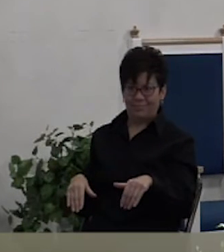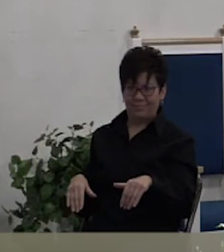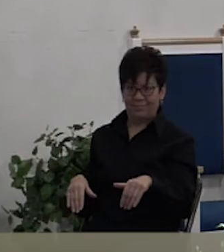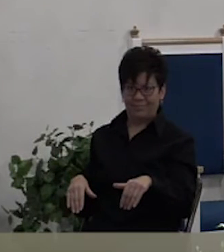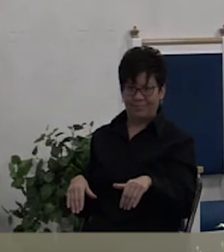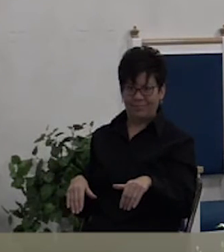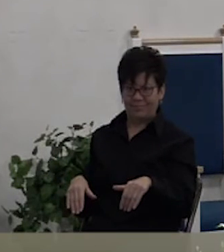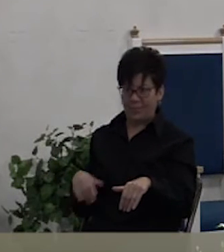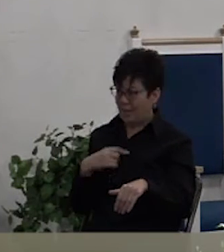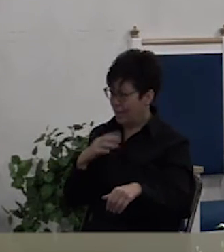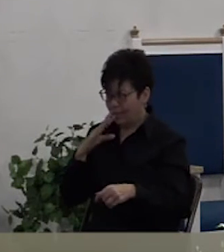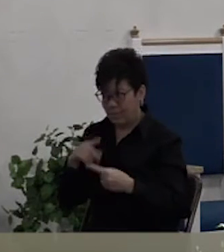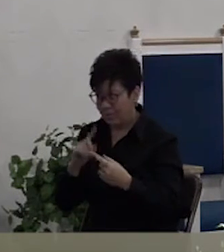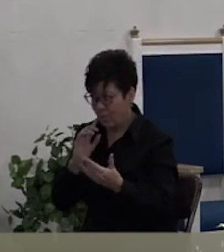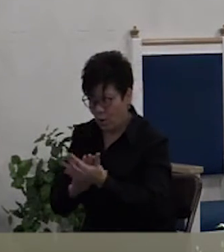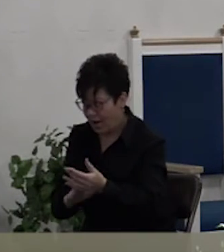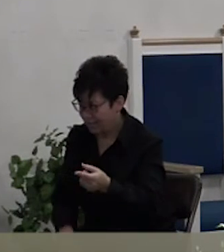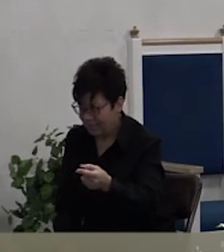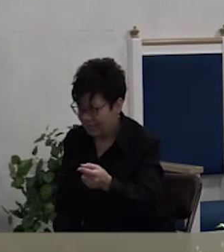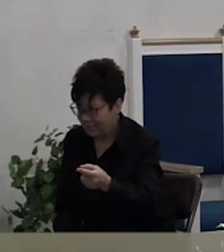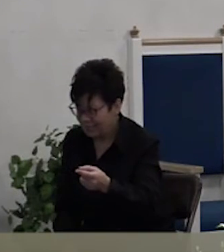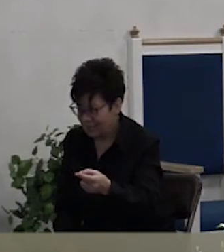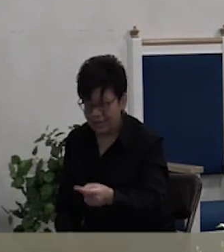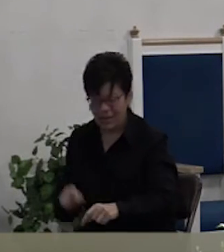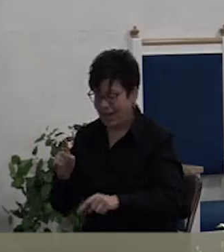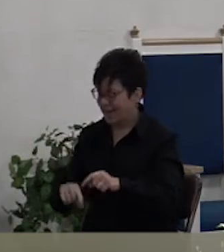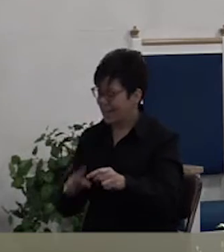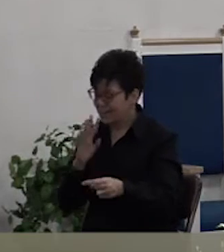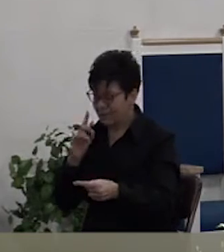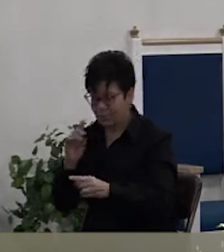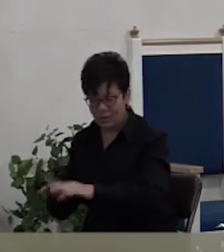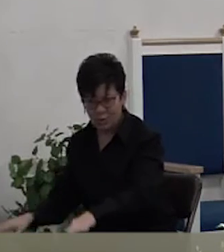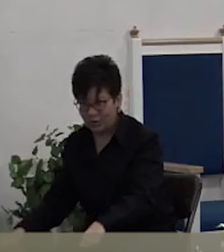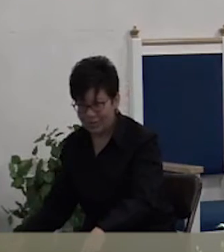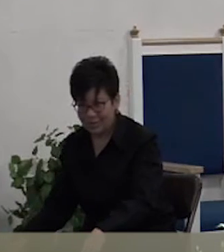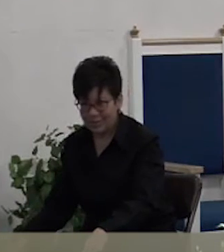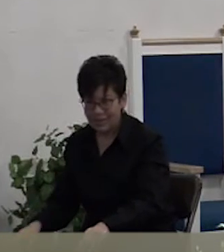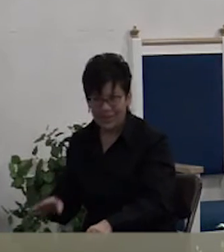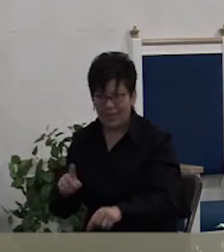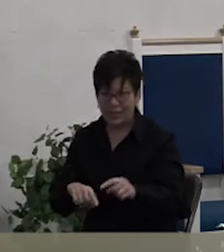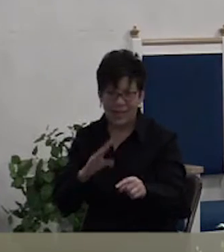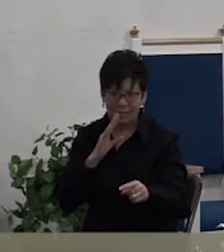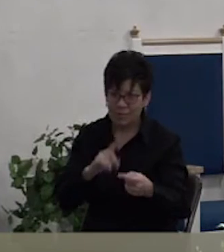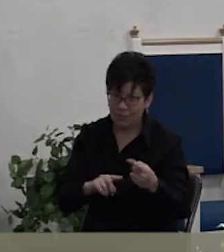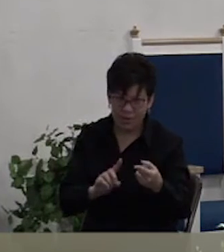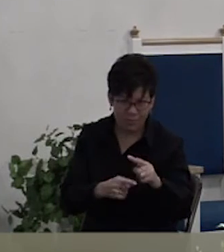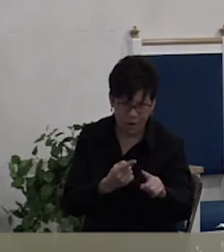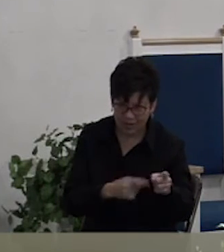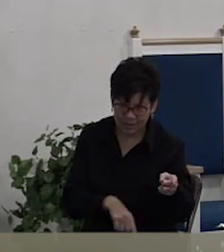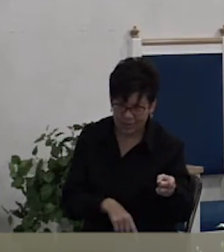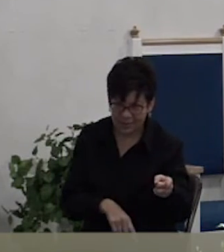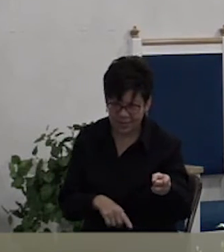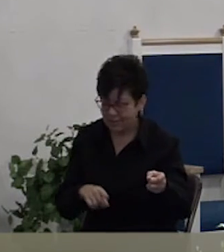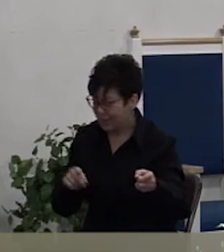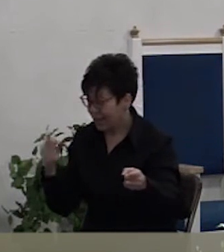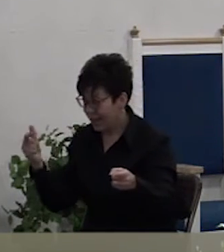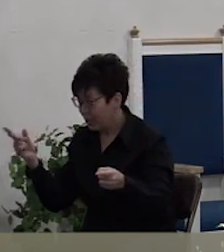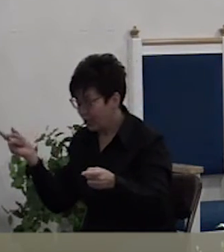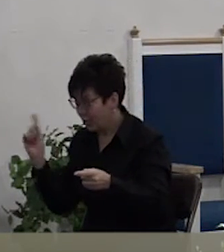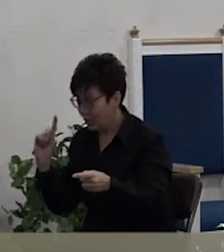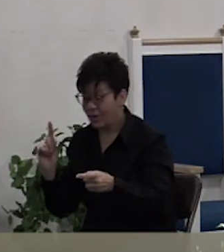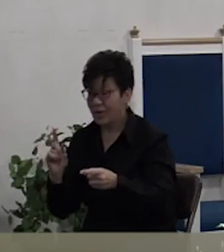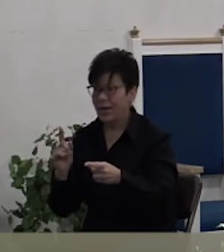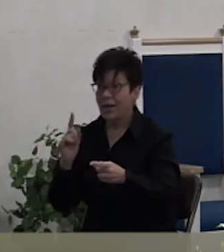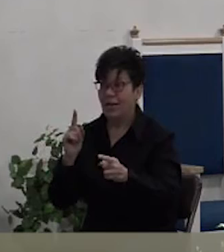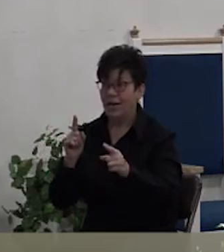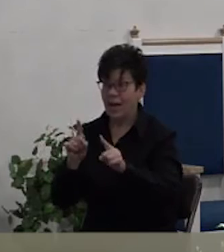I can't speak for my wife. Can't speak for my children. Can't speak for my friends or anybody else. As